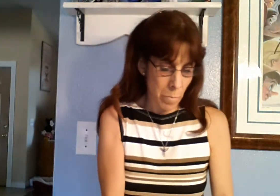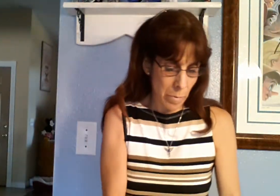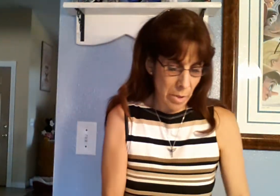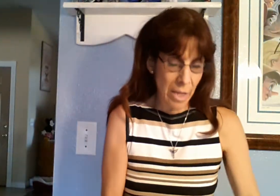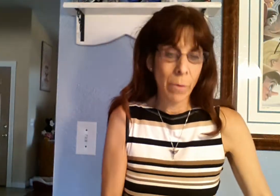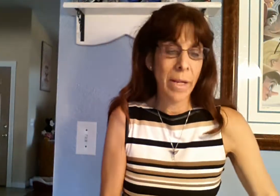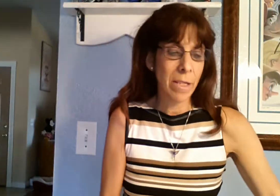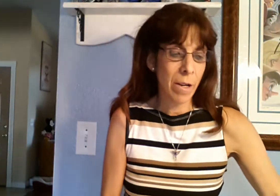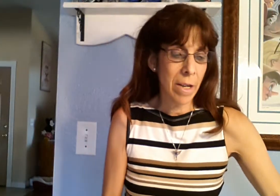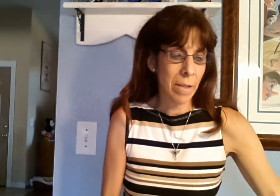Kind of quiet, sorry.